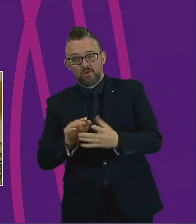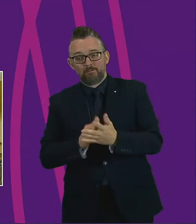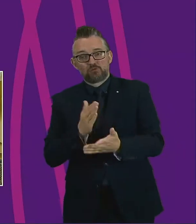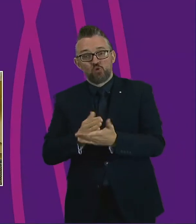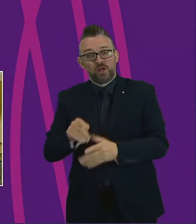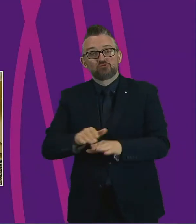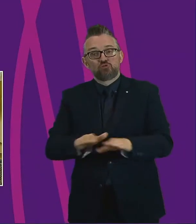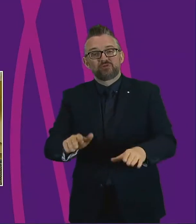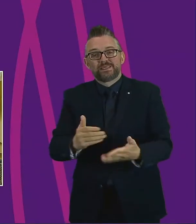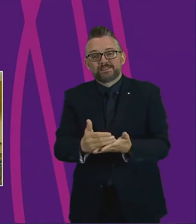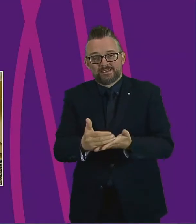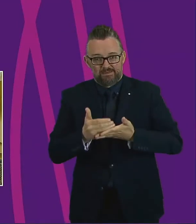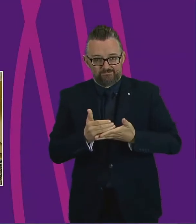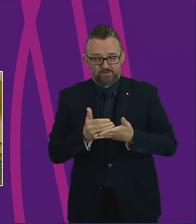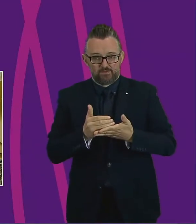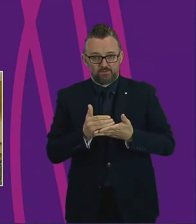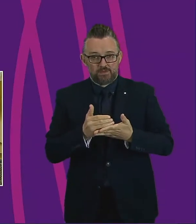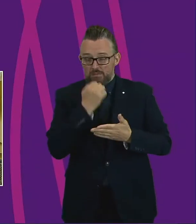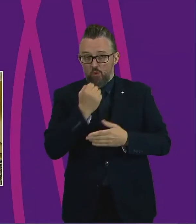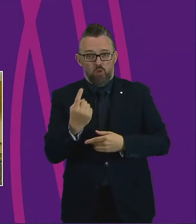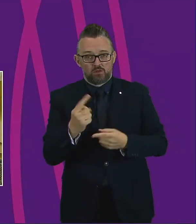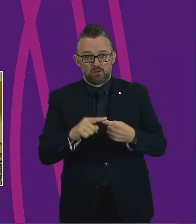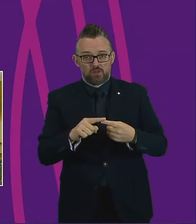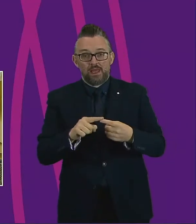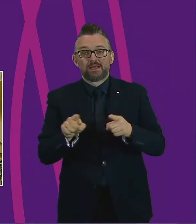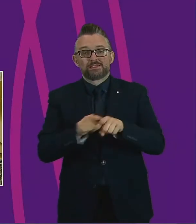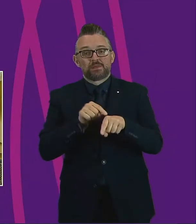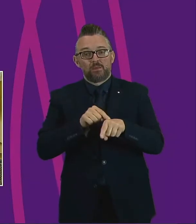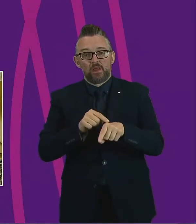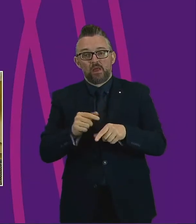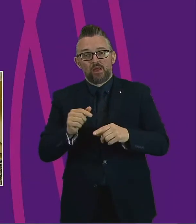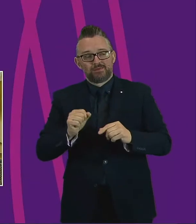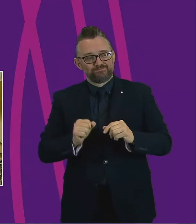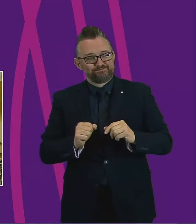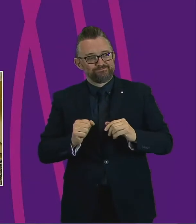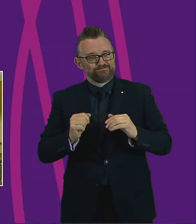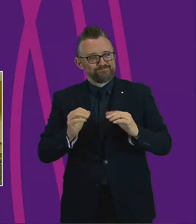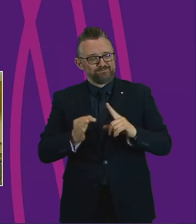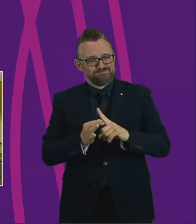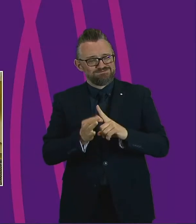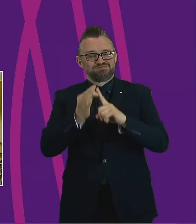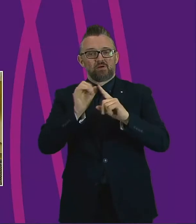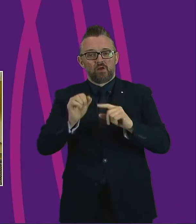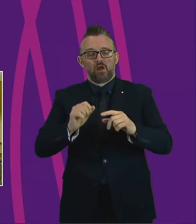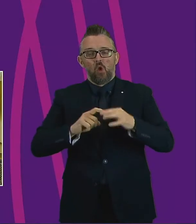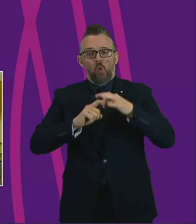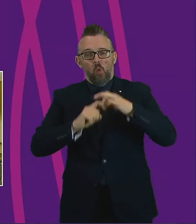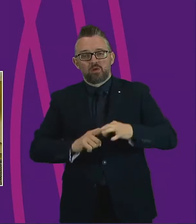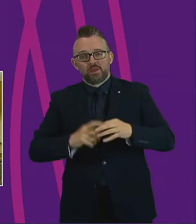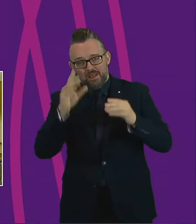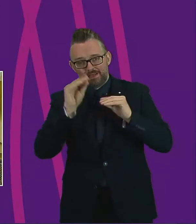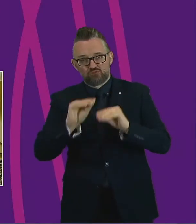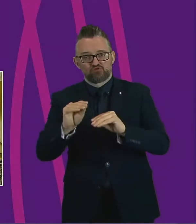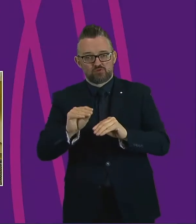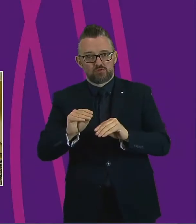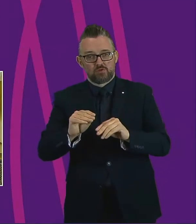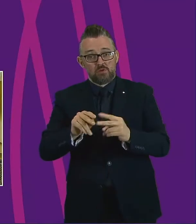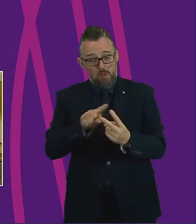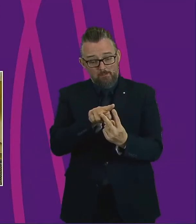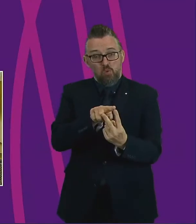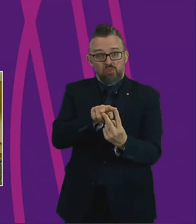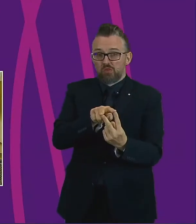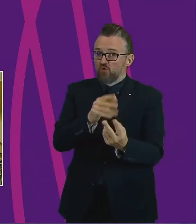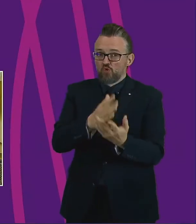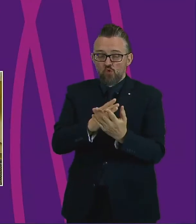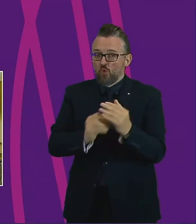children safe as well as maximises the quality of their educational experience. And these, both of those objectives are vital as